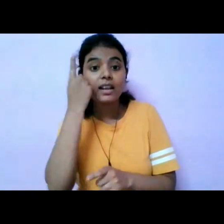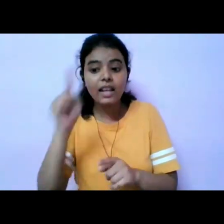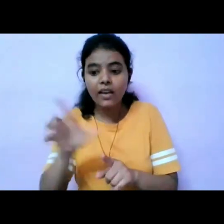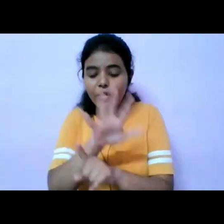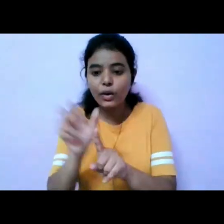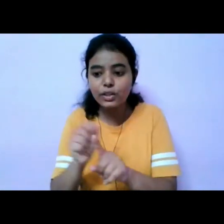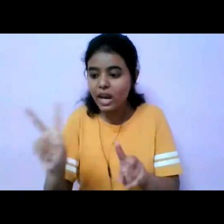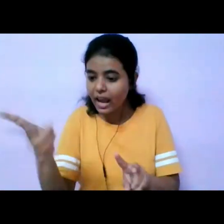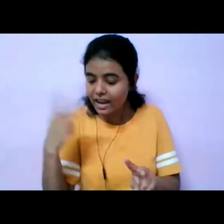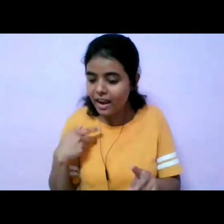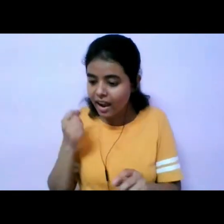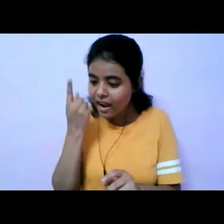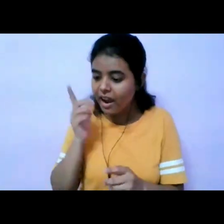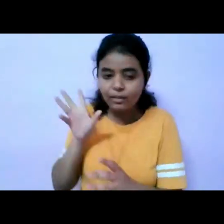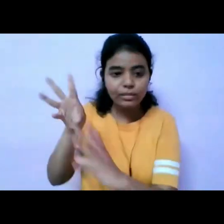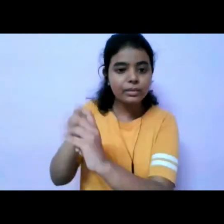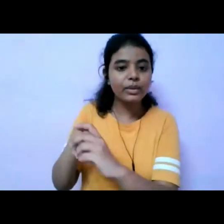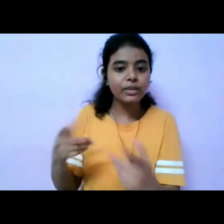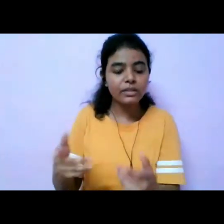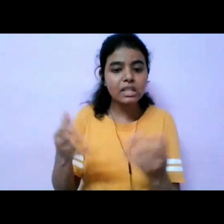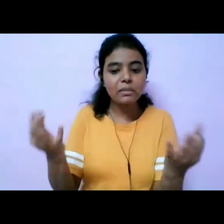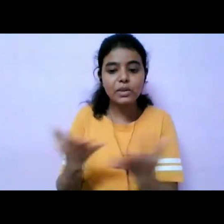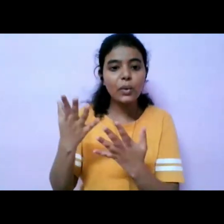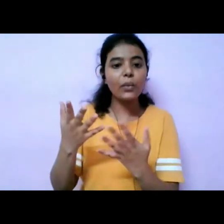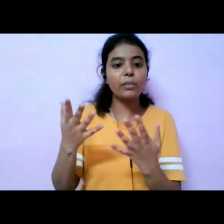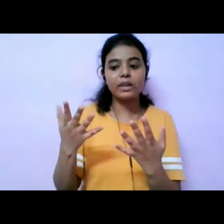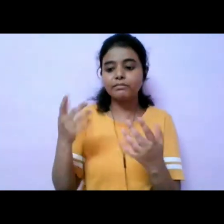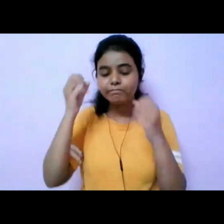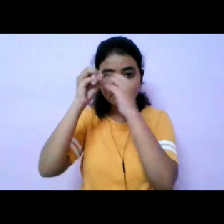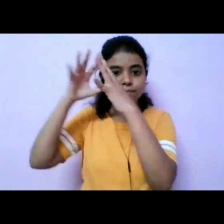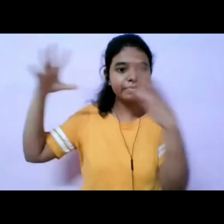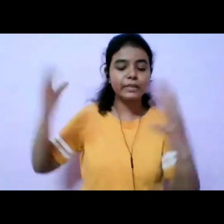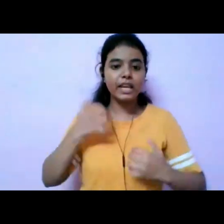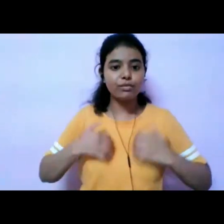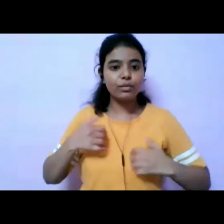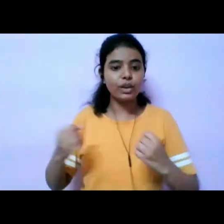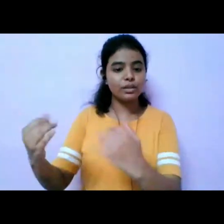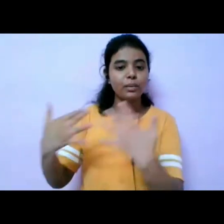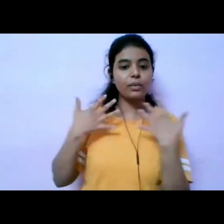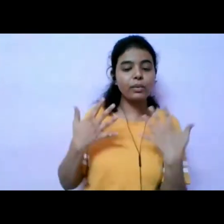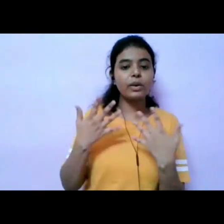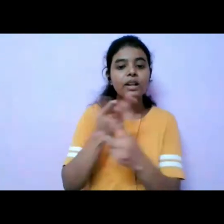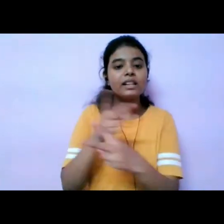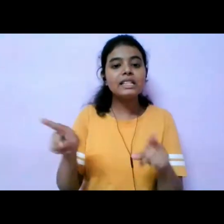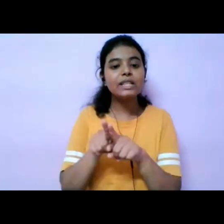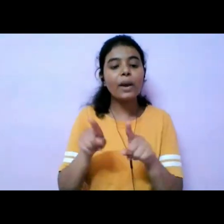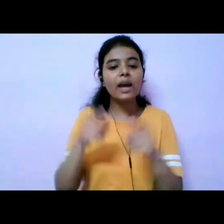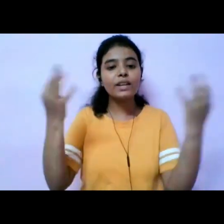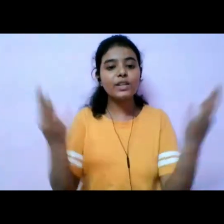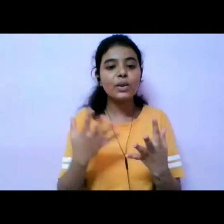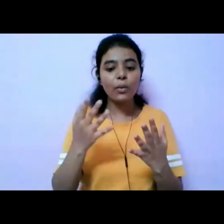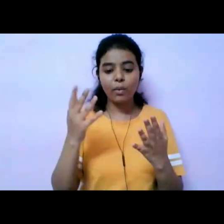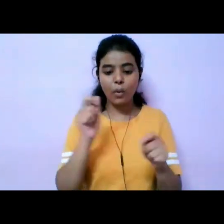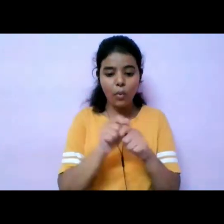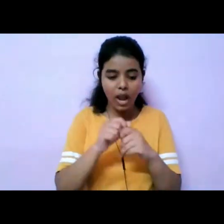different cultural traditions, to find new sources of imaginative inspiration, to discover new methods and ways of